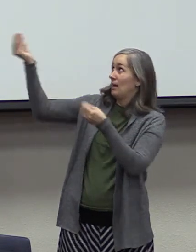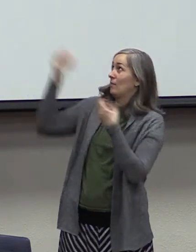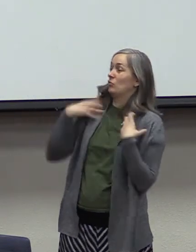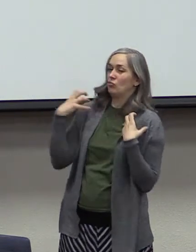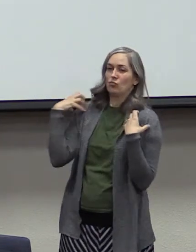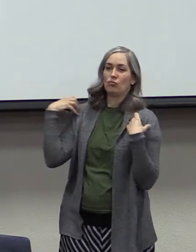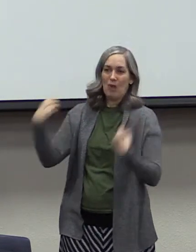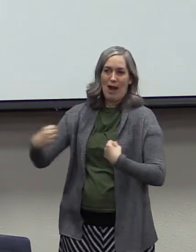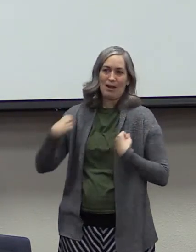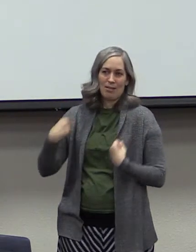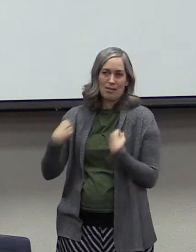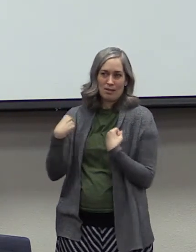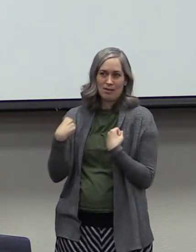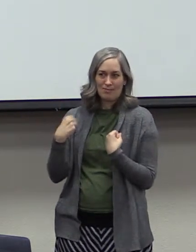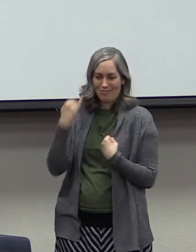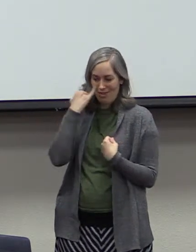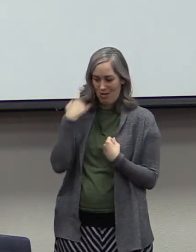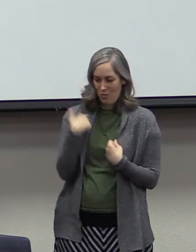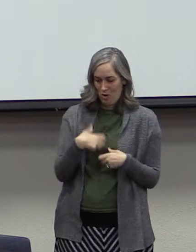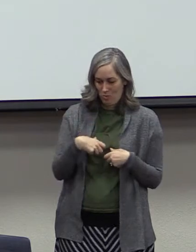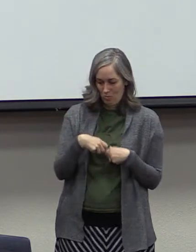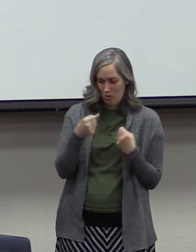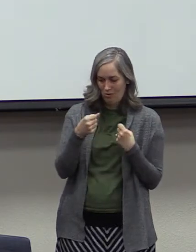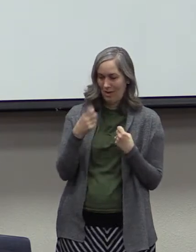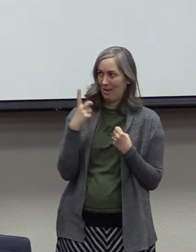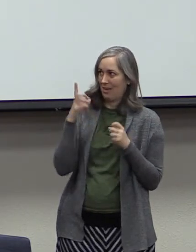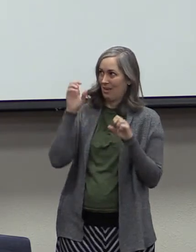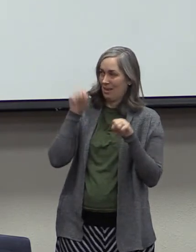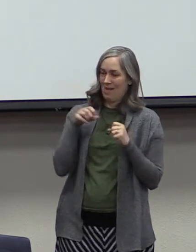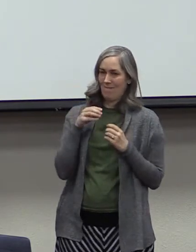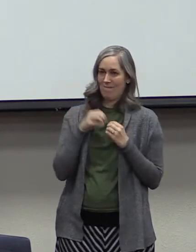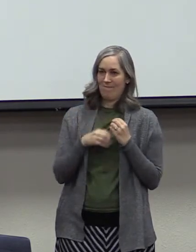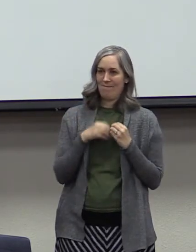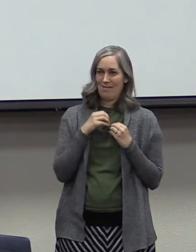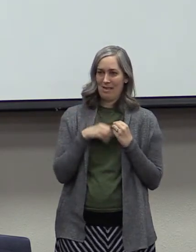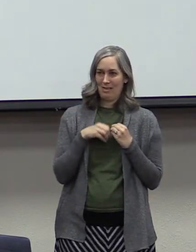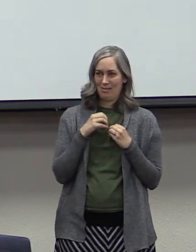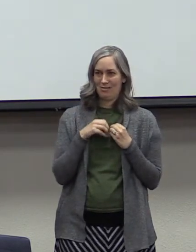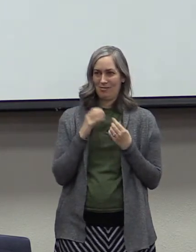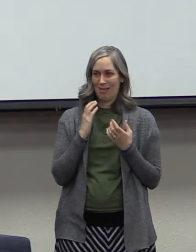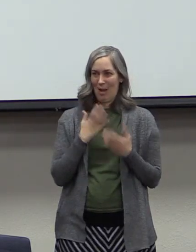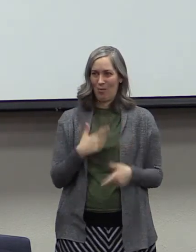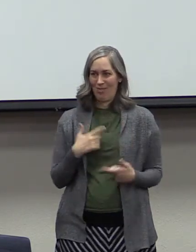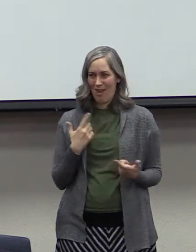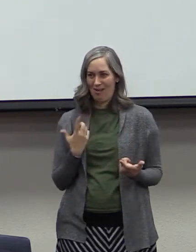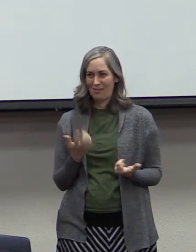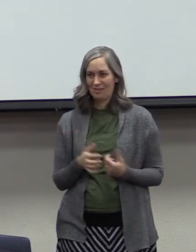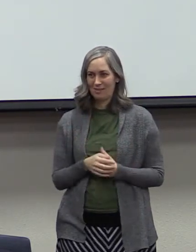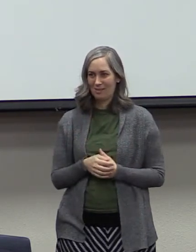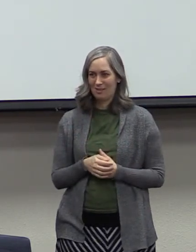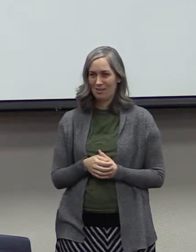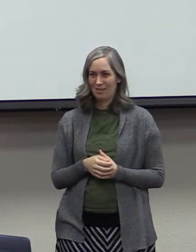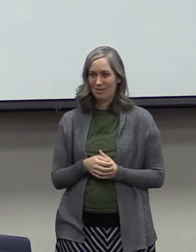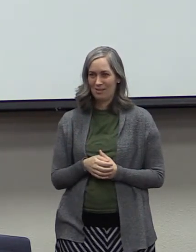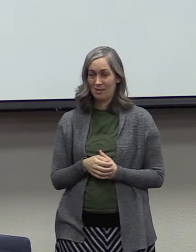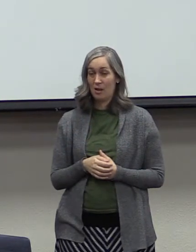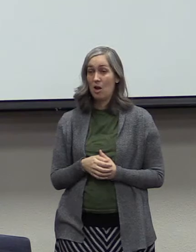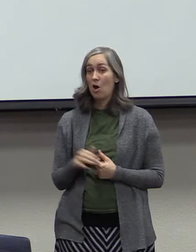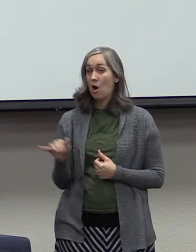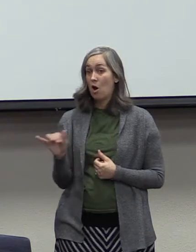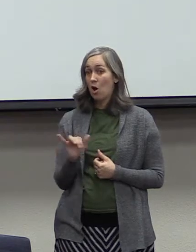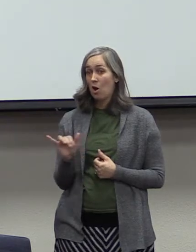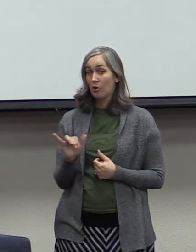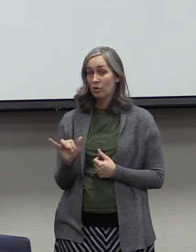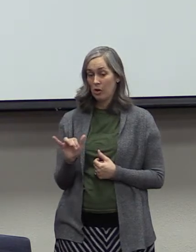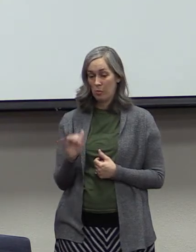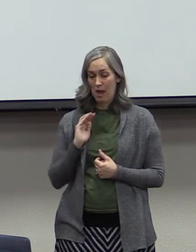some of the brokenness that we might experience in our lives. But we also need to give to Jesus the